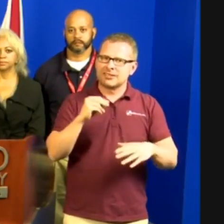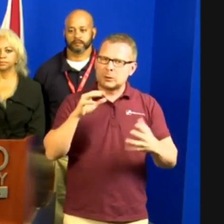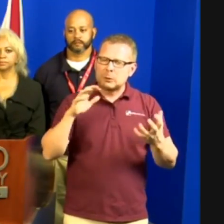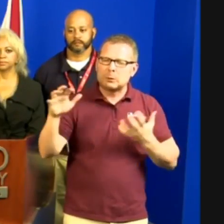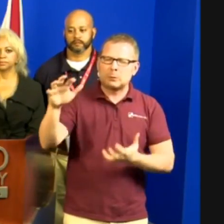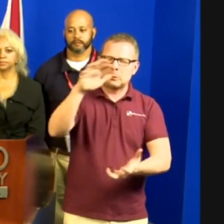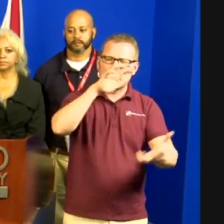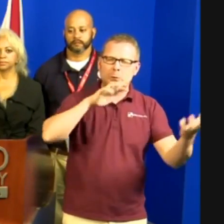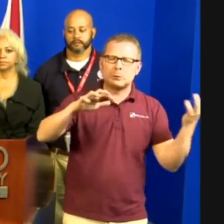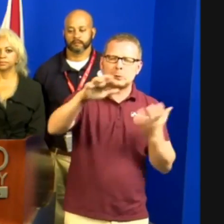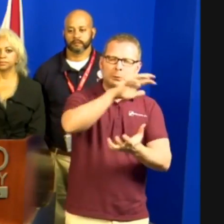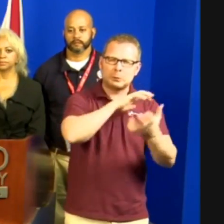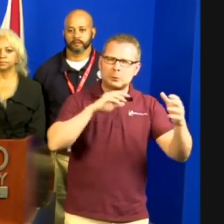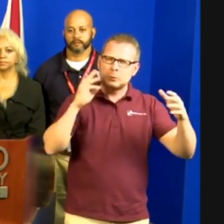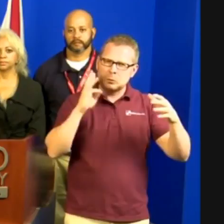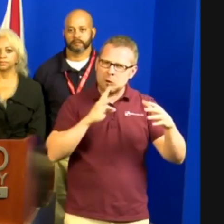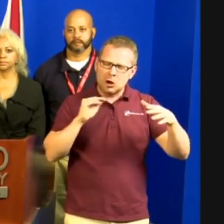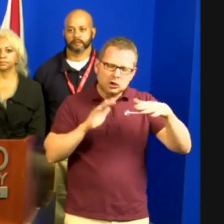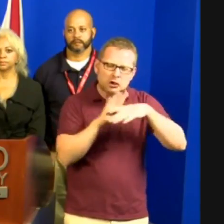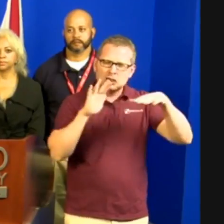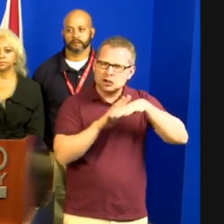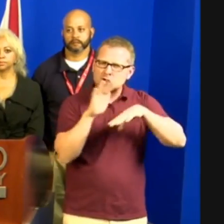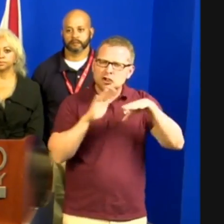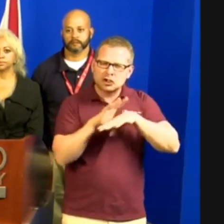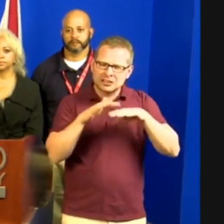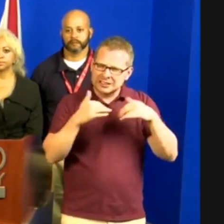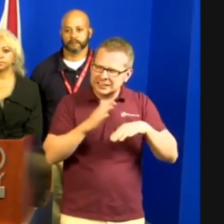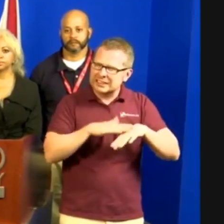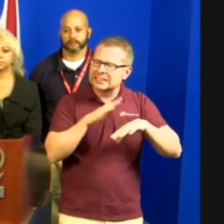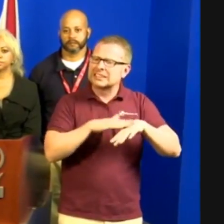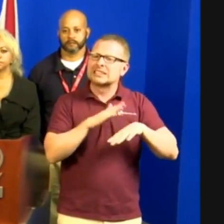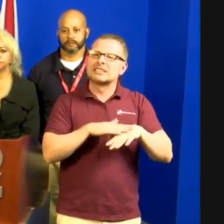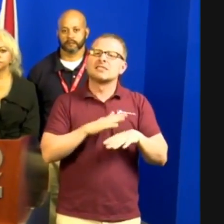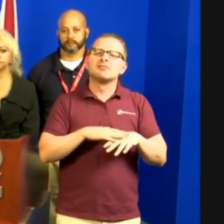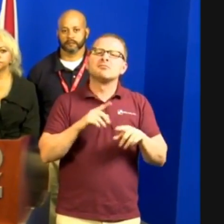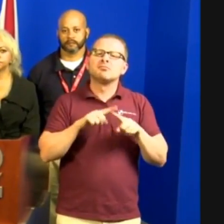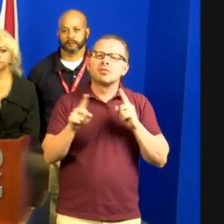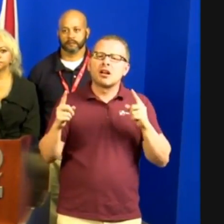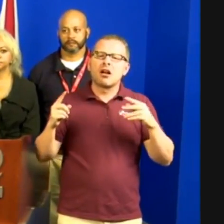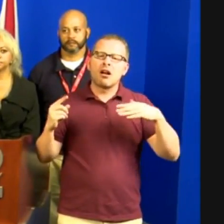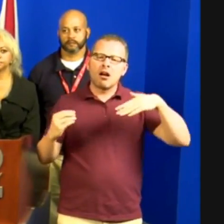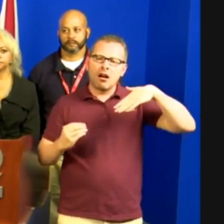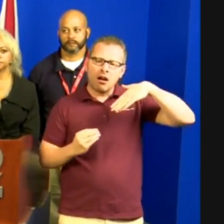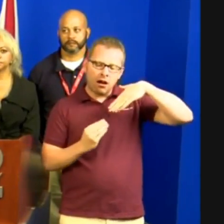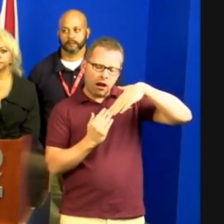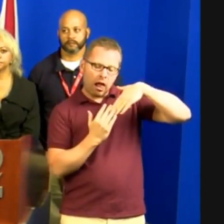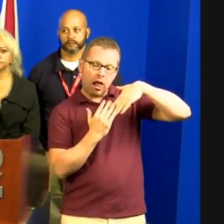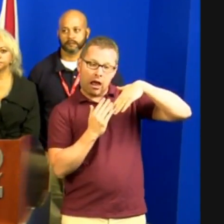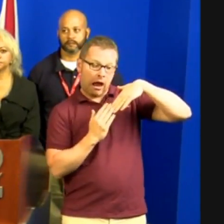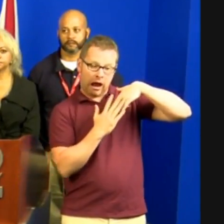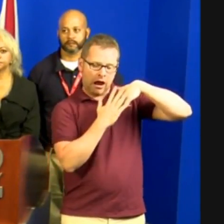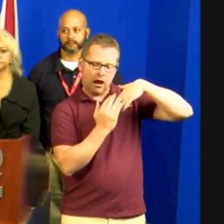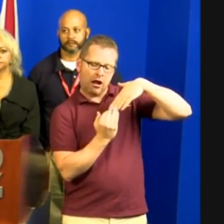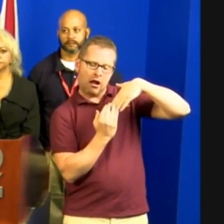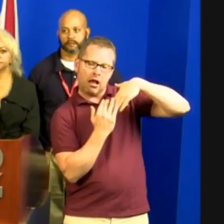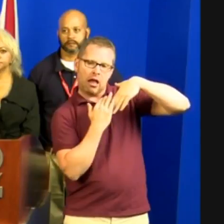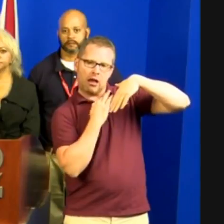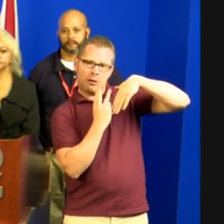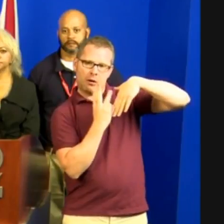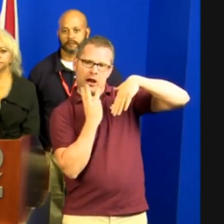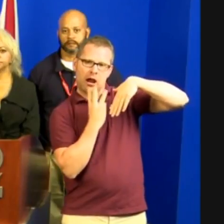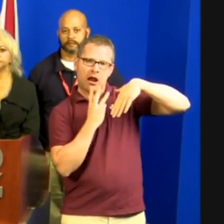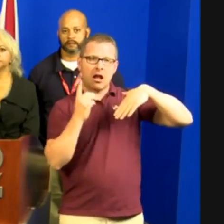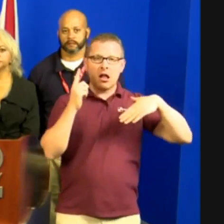However, the storm track has shifted slightly west. That does not mean that Broward County residents should let their guard